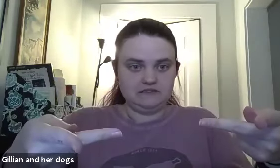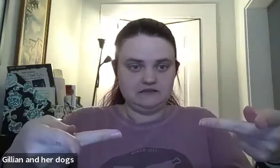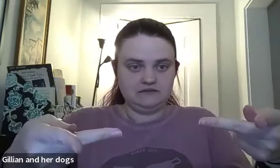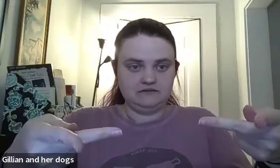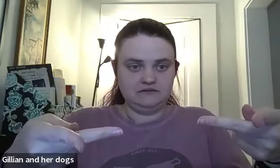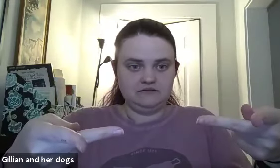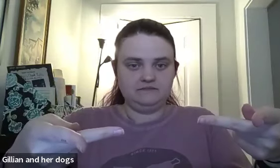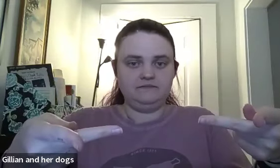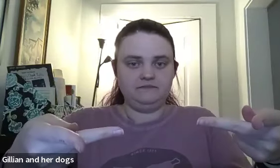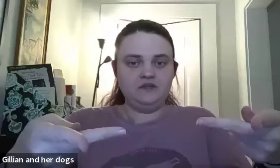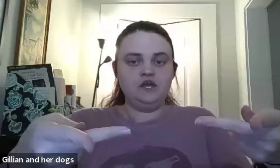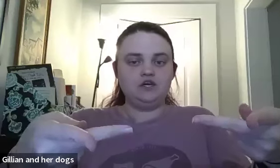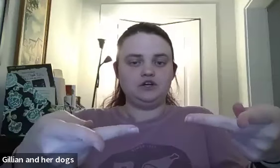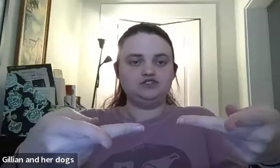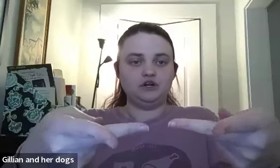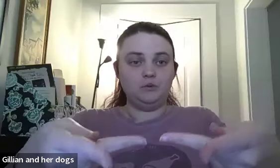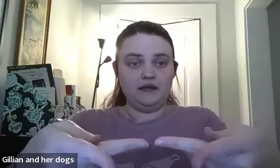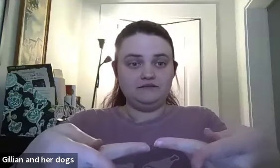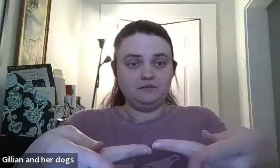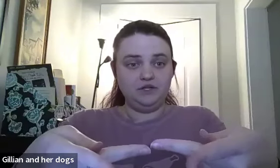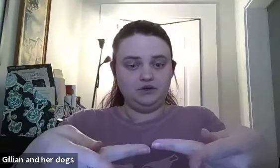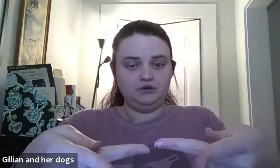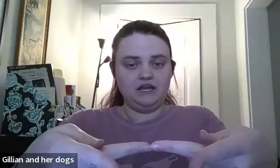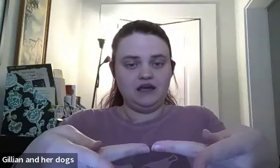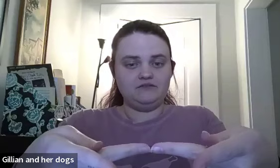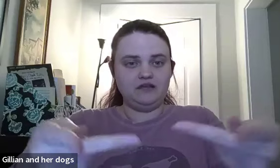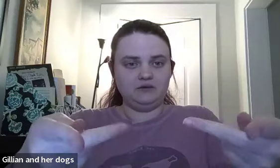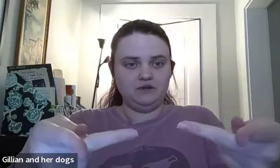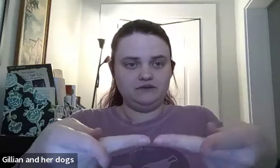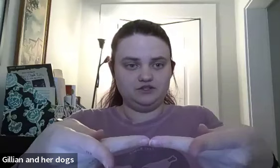sideways. You're going to start away from you and have like your middle fingers